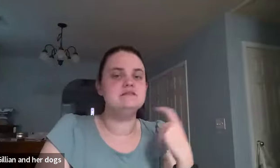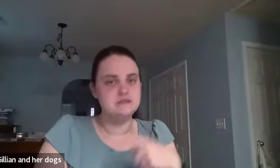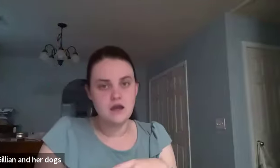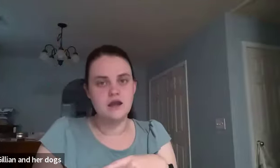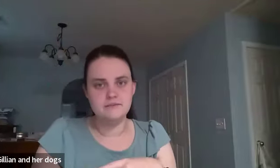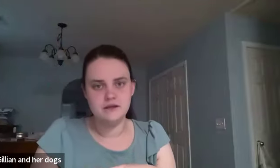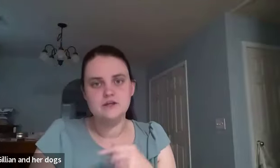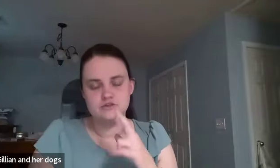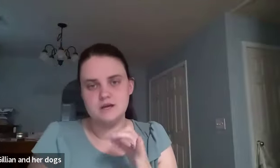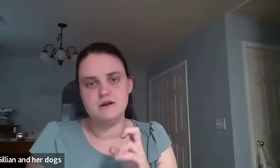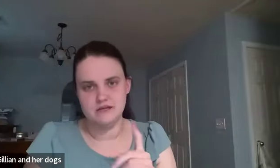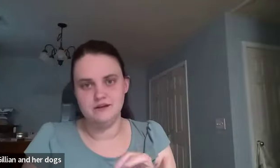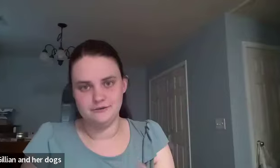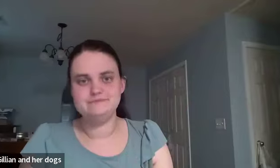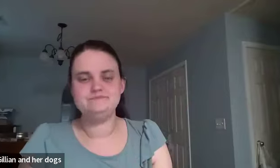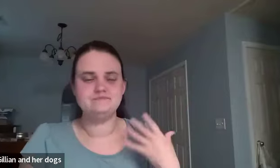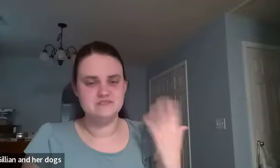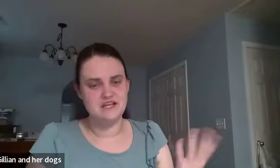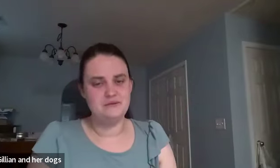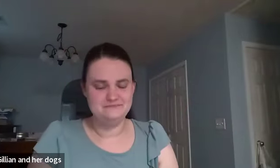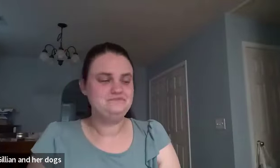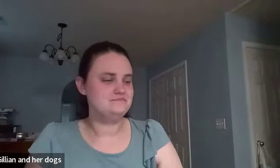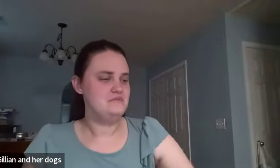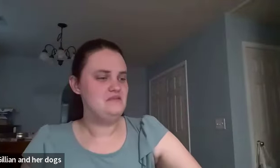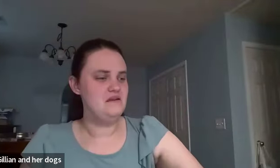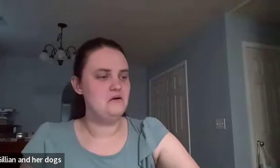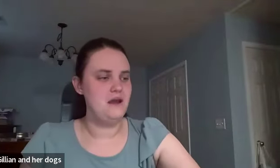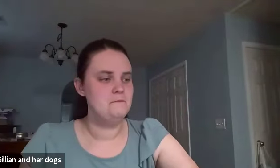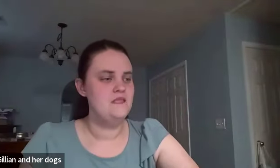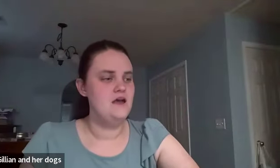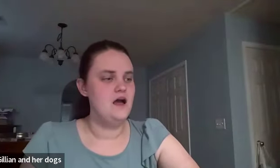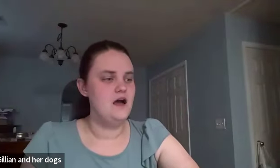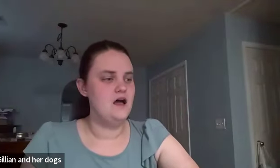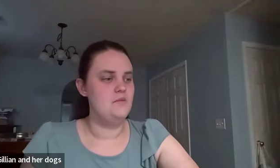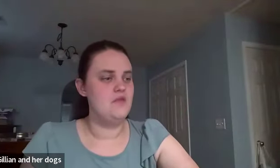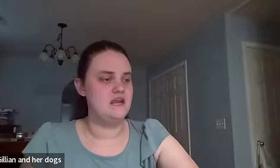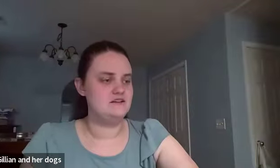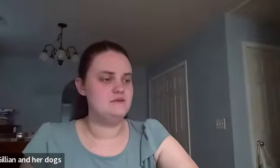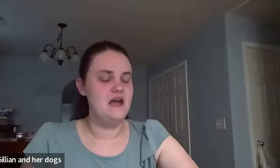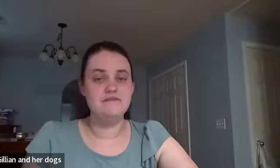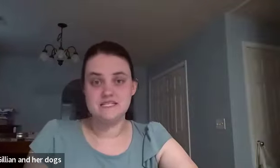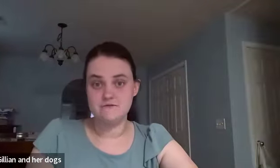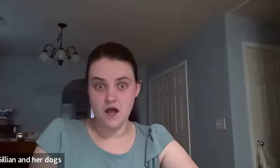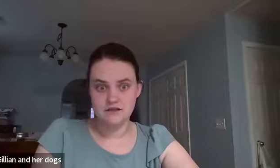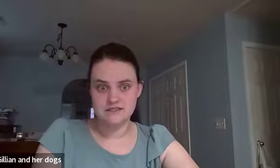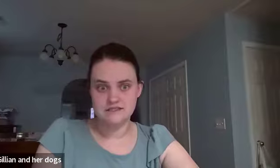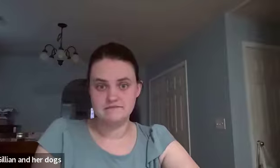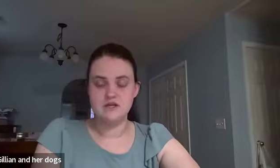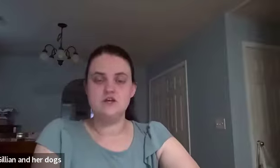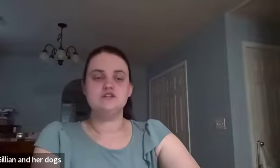of the time, you're talking about a reindeer. So, okay. The next one we have is fox.